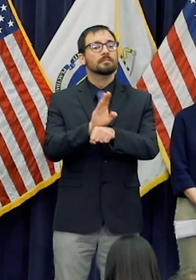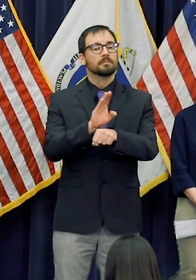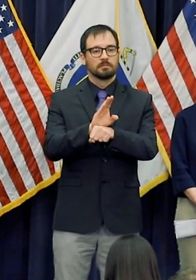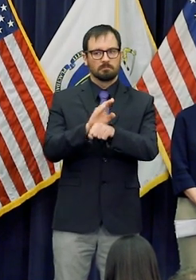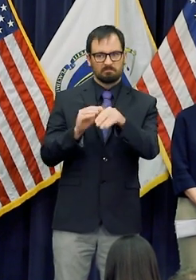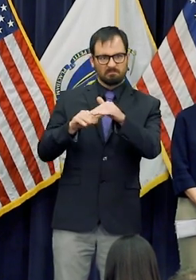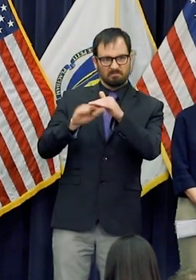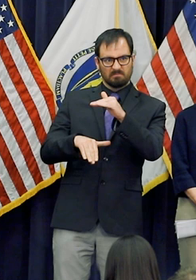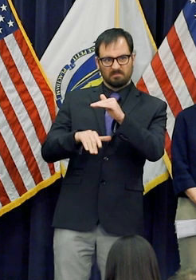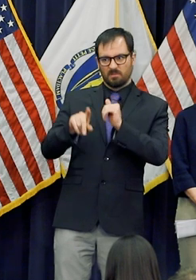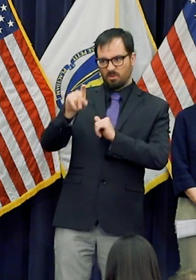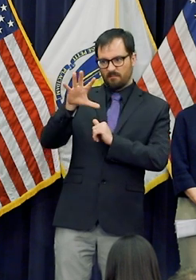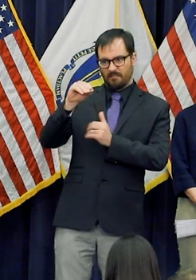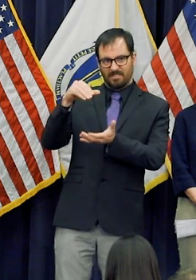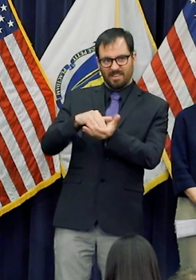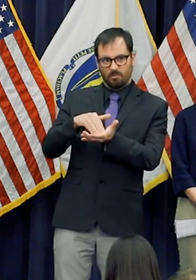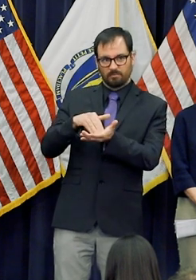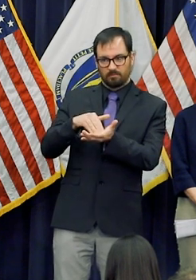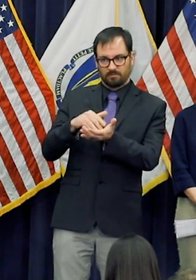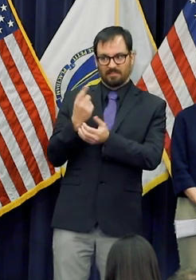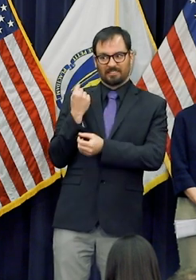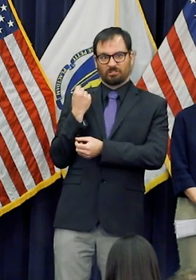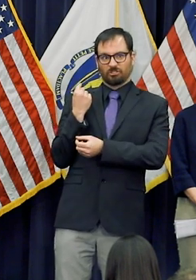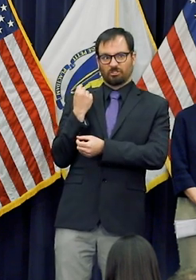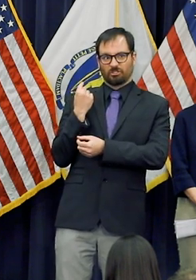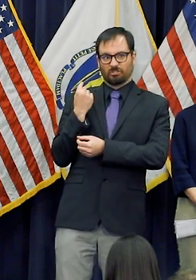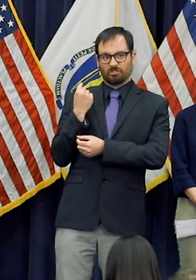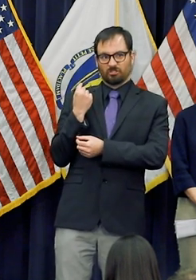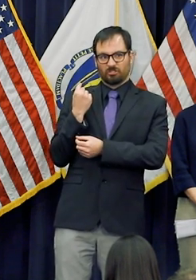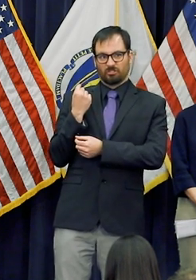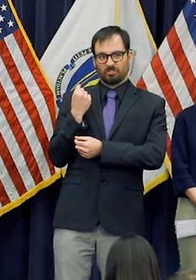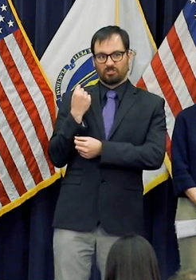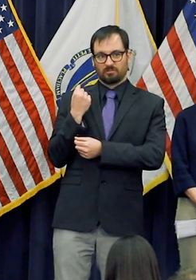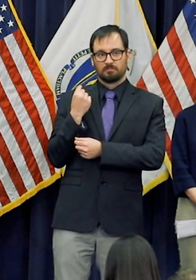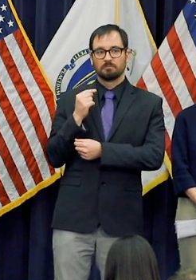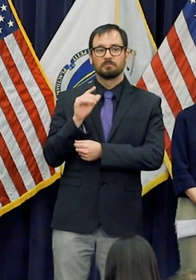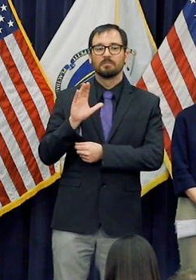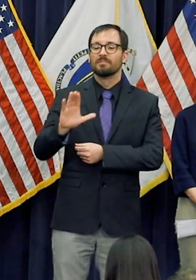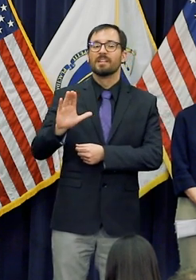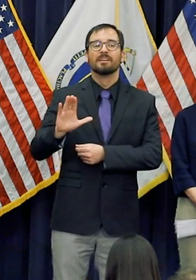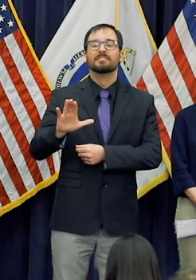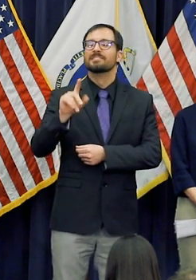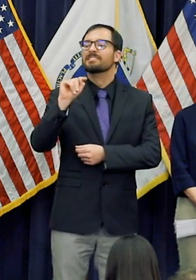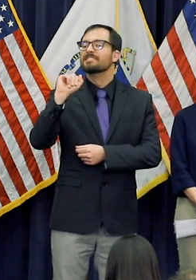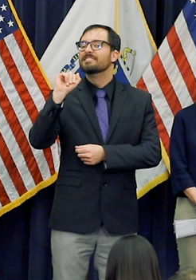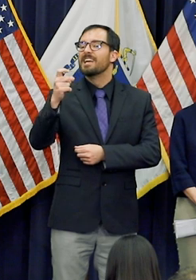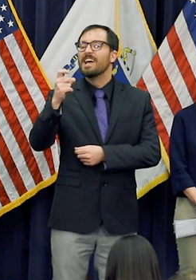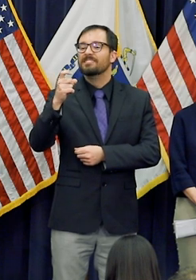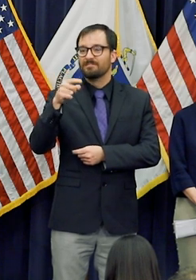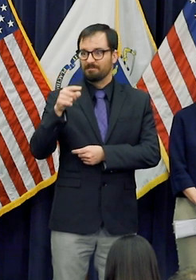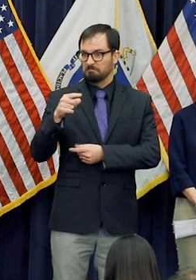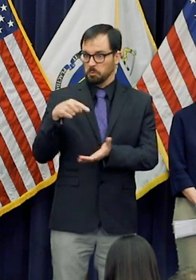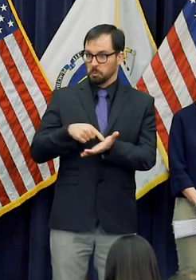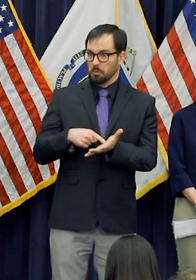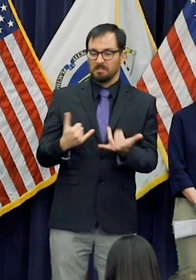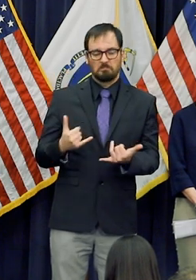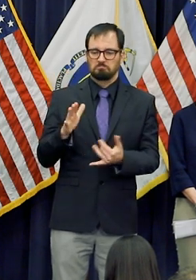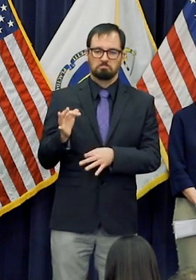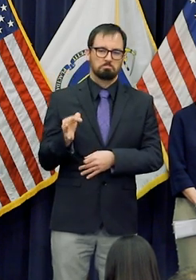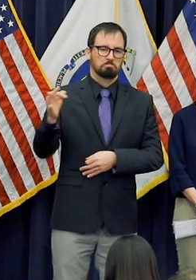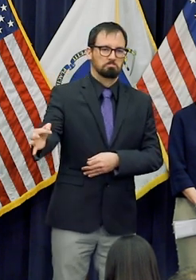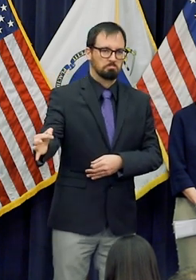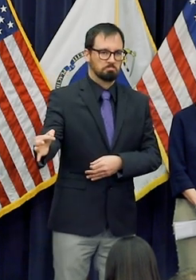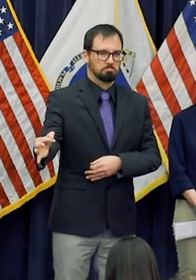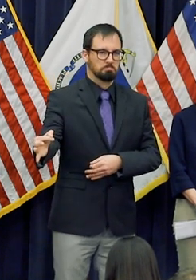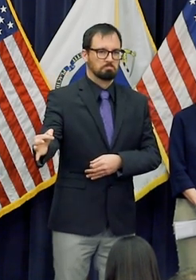room occupancy taxes, we will be postponing the payment of their respective sales, meals, or room occupancy